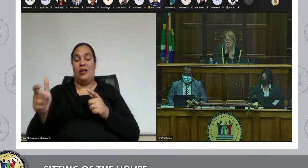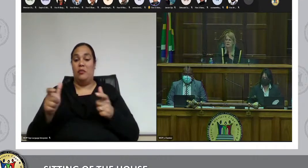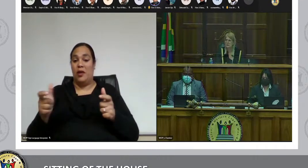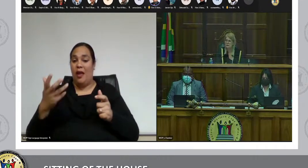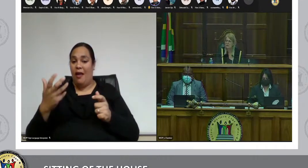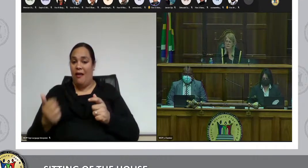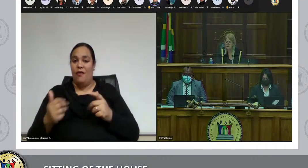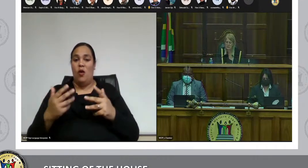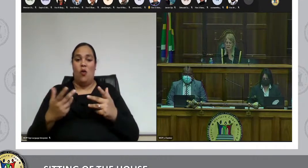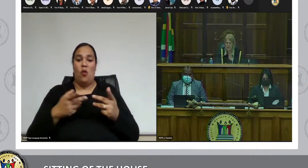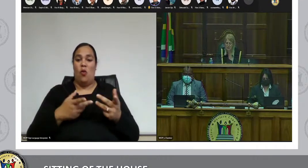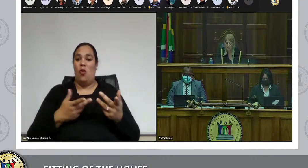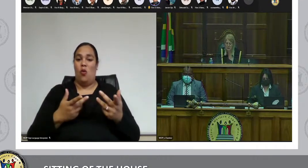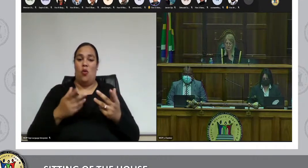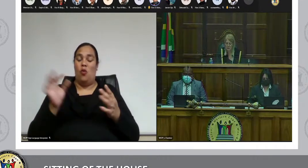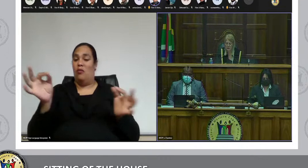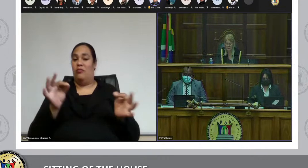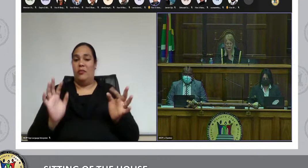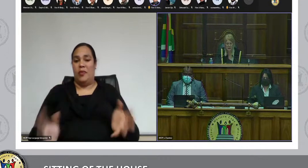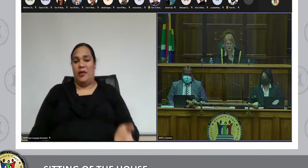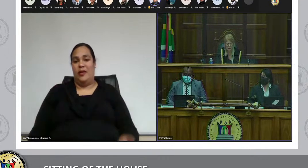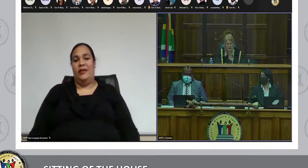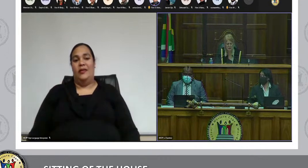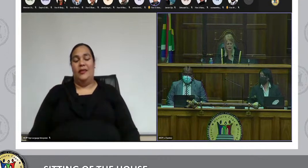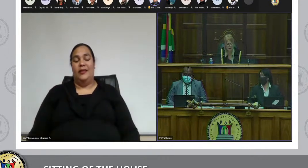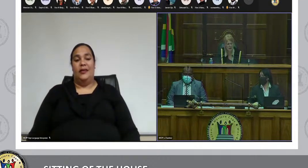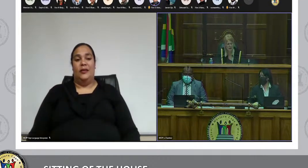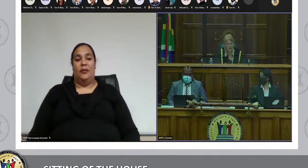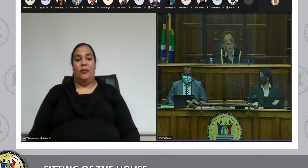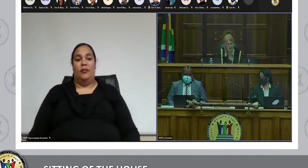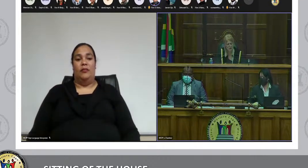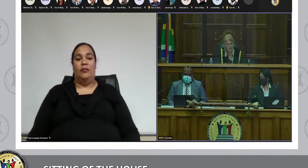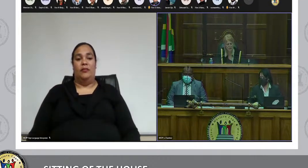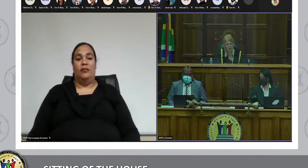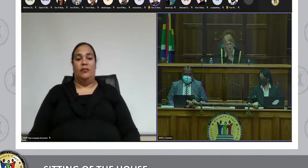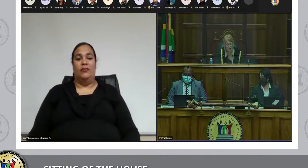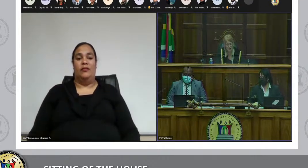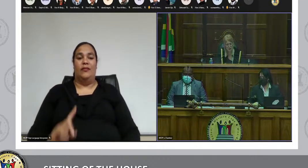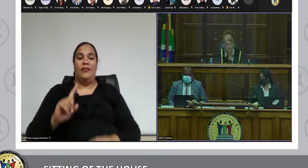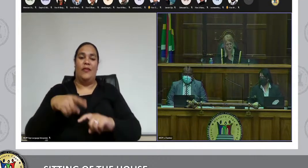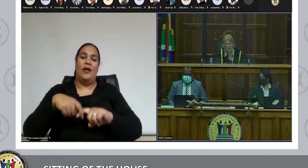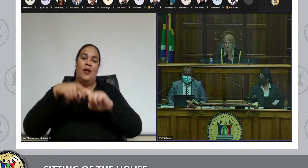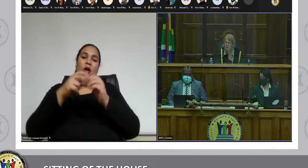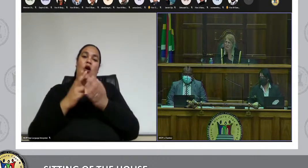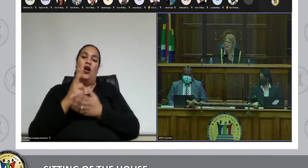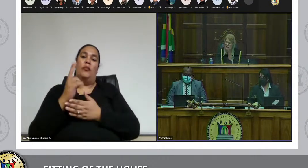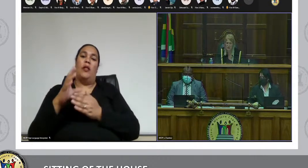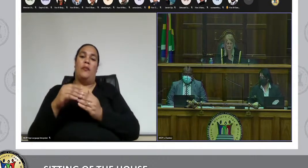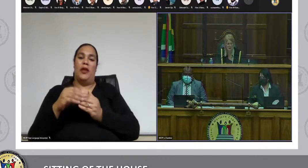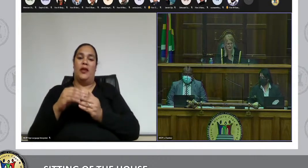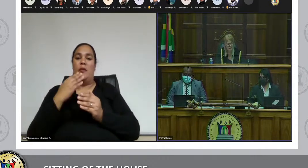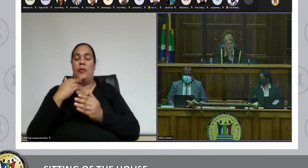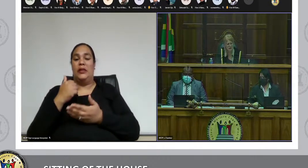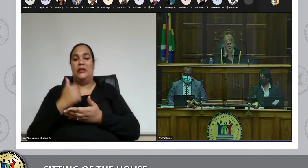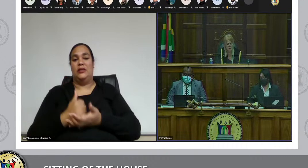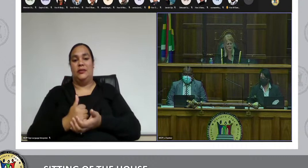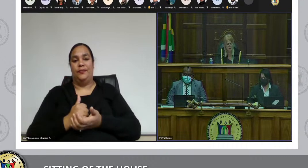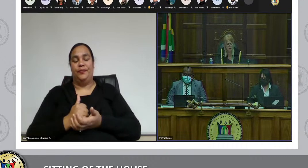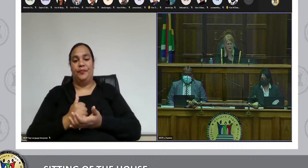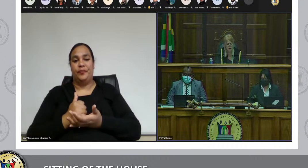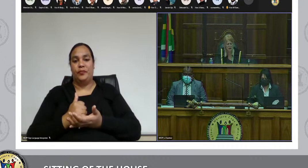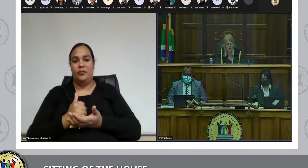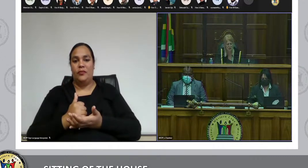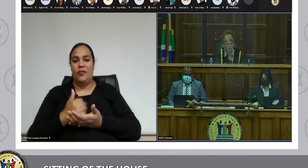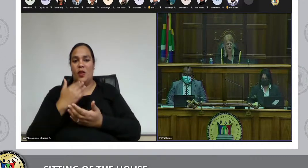hulle verslag doen oor aanstellings. Kan jy net 'n bietjie waag? Honourable member, if you can just take your seat.